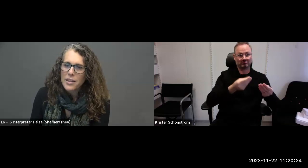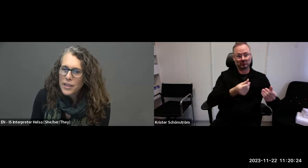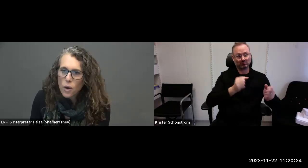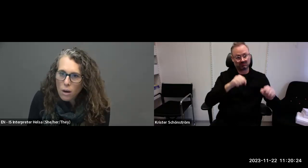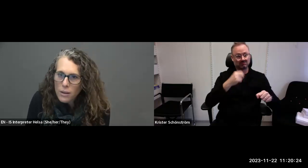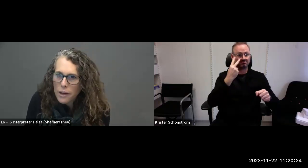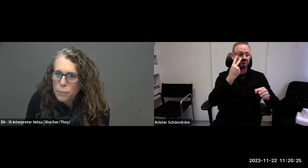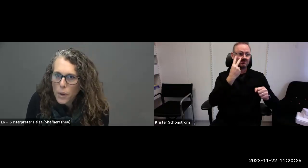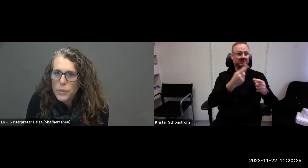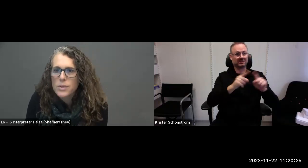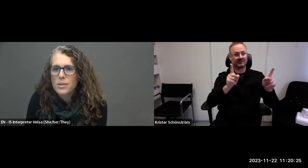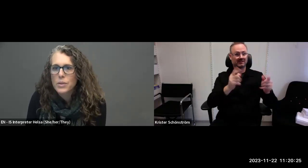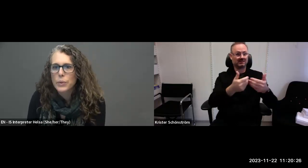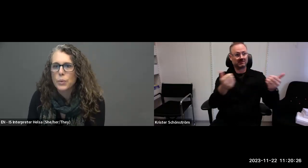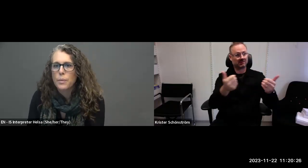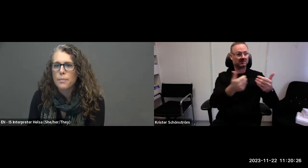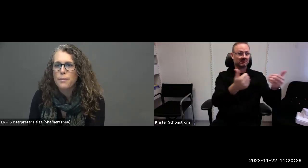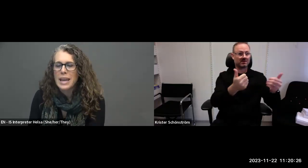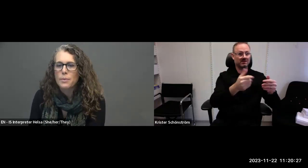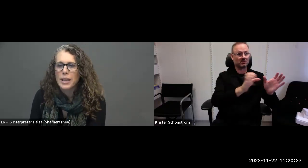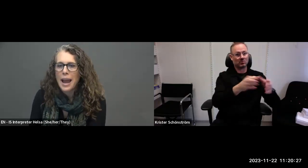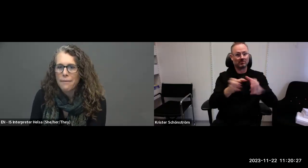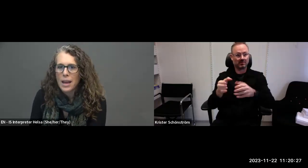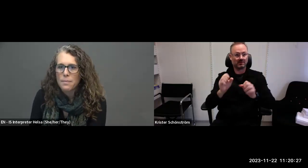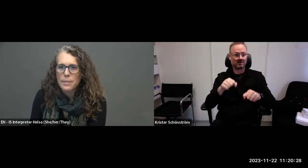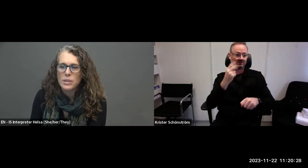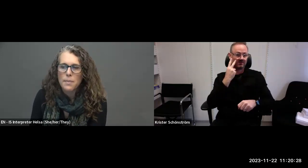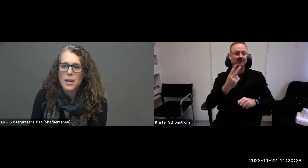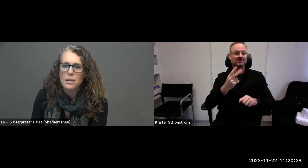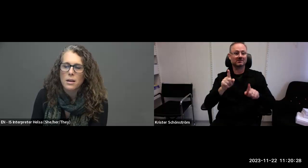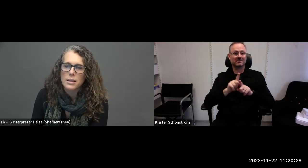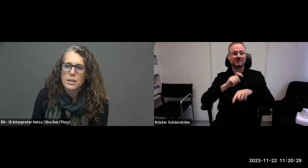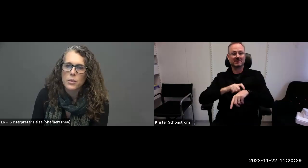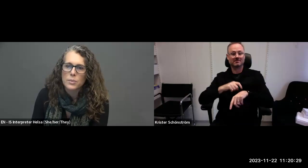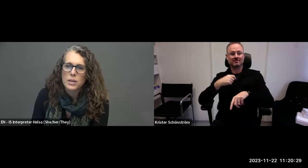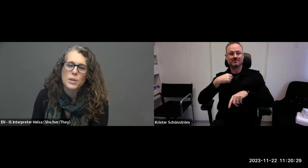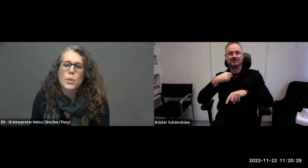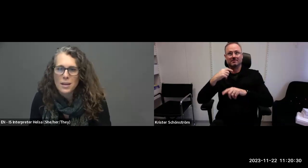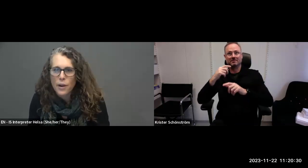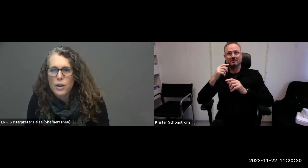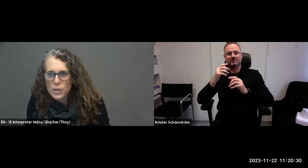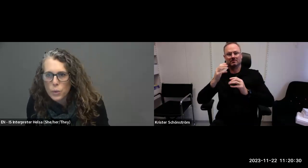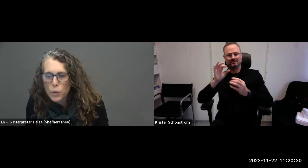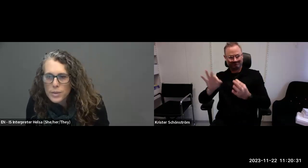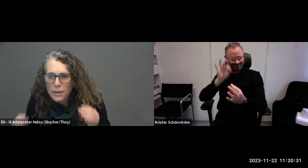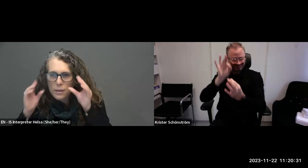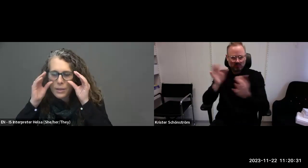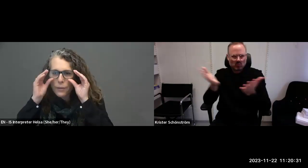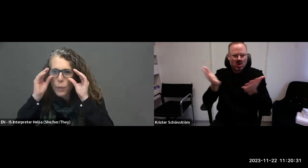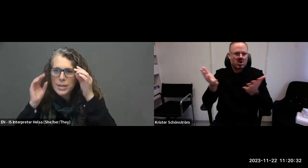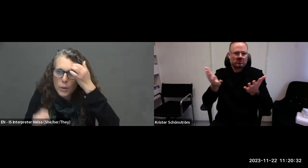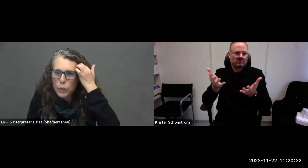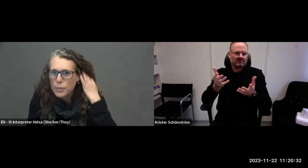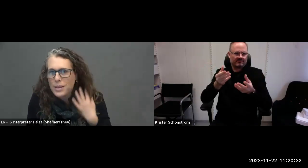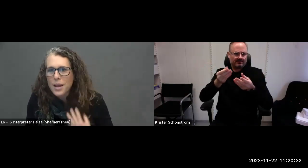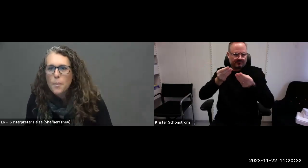And I think there are a lot of pros to being able to have that and be able to make a distinguishment between various groups and different